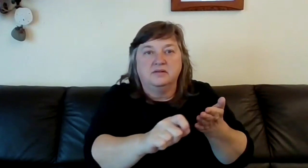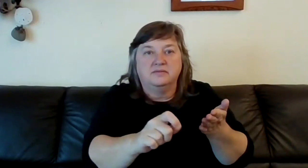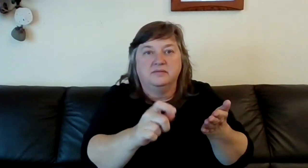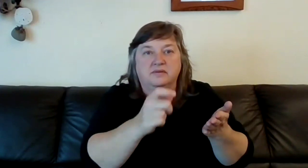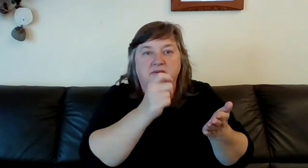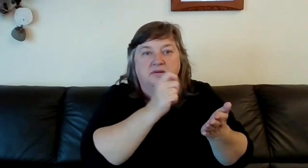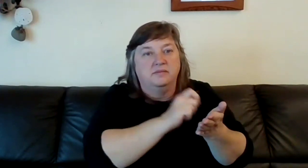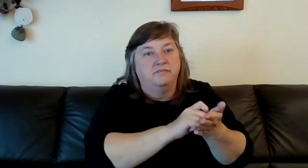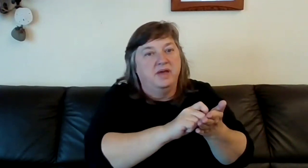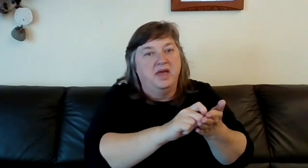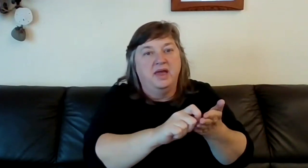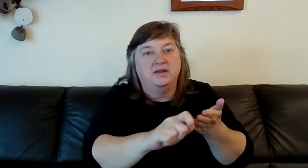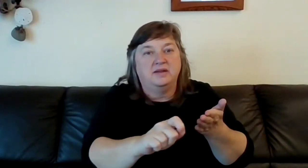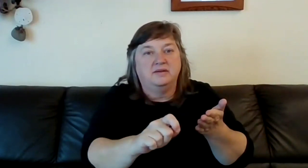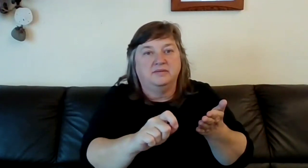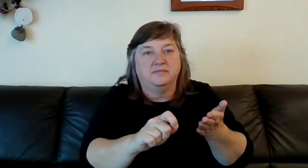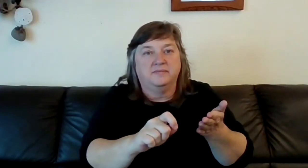pencil, pen,